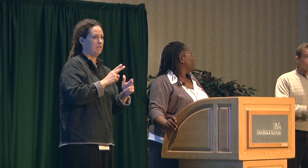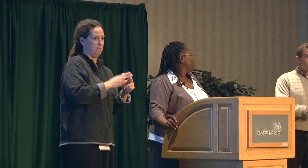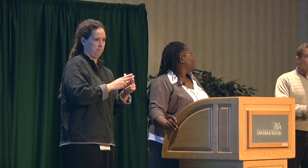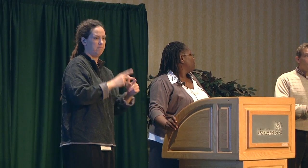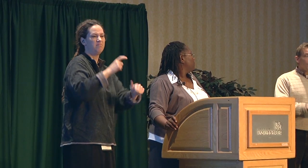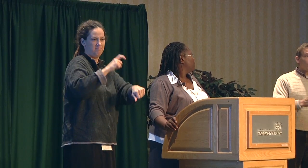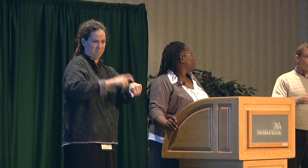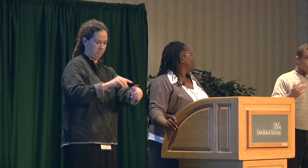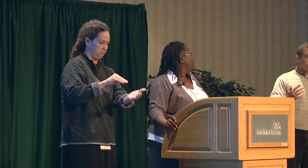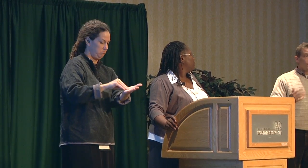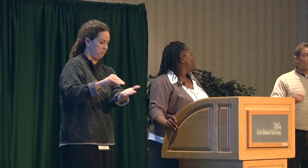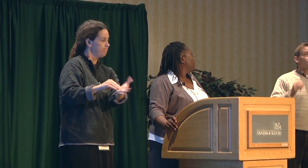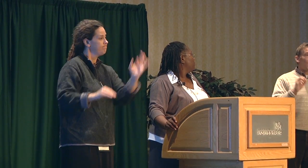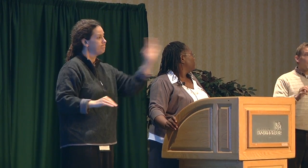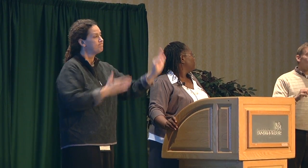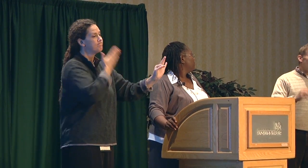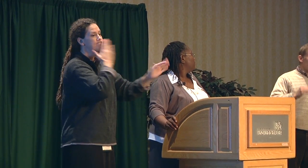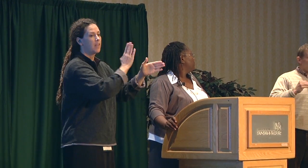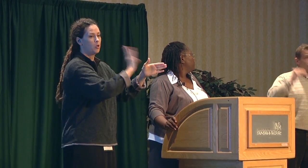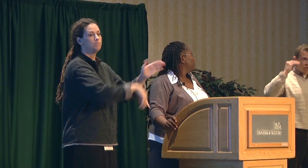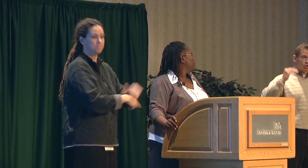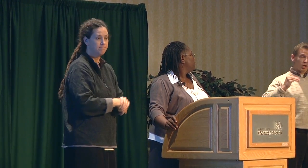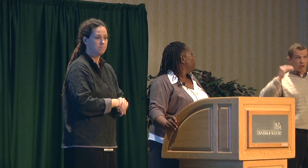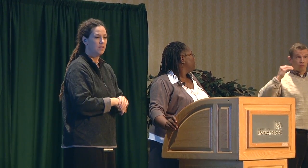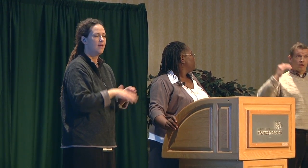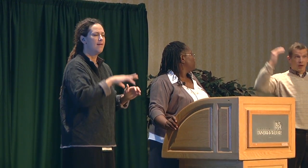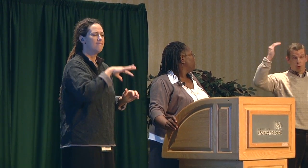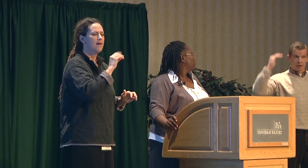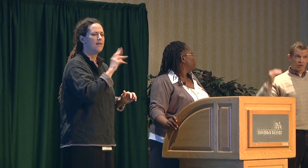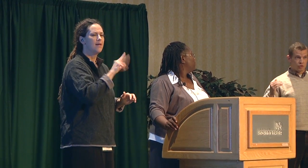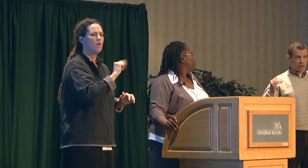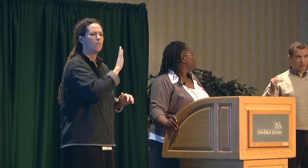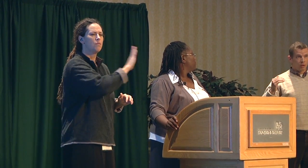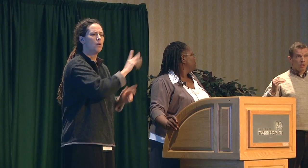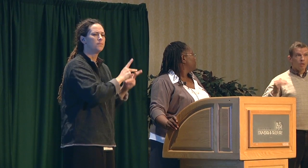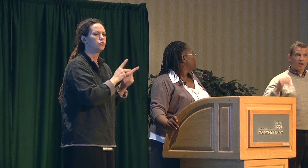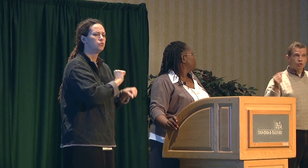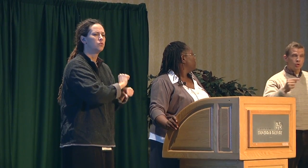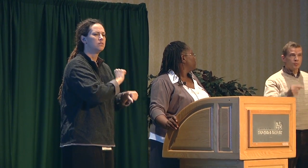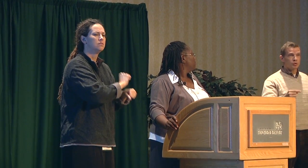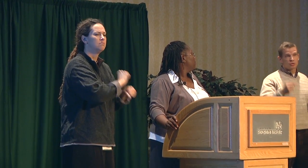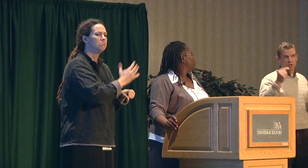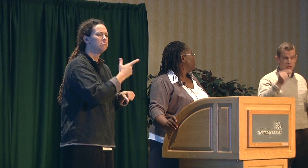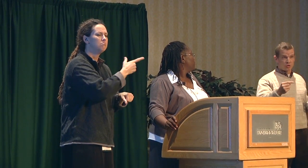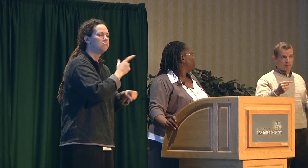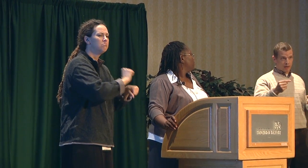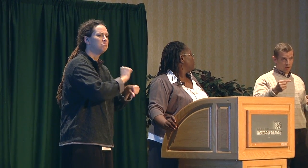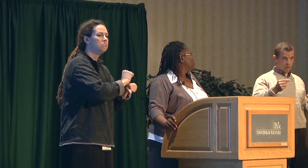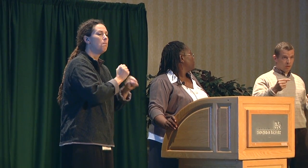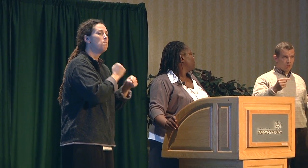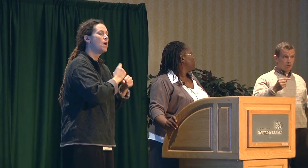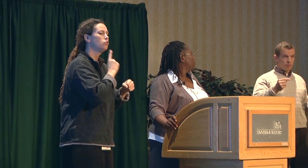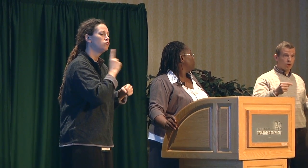down, and say thank you very much. Find out what their position is in that organization. Make sure this person's the decision